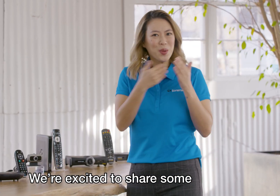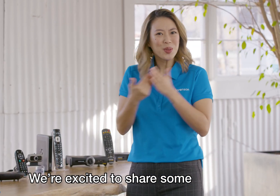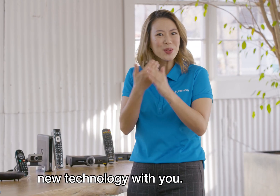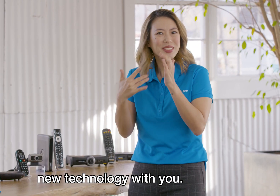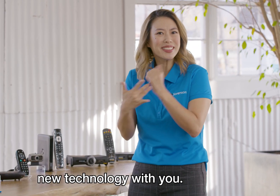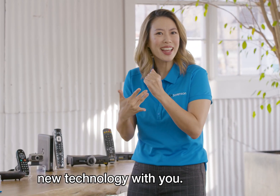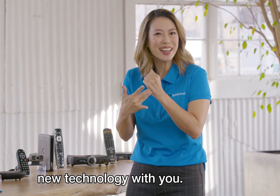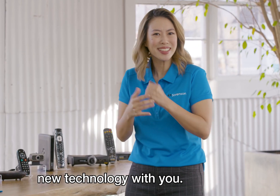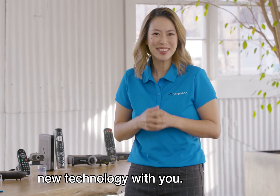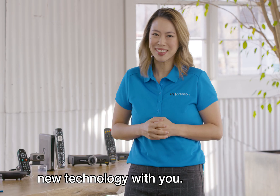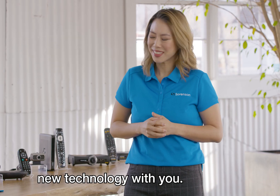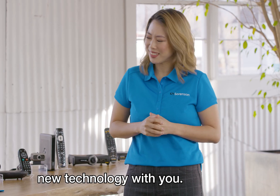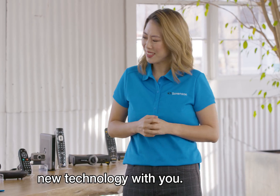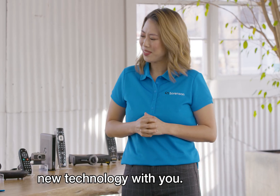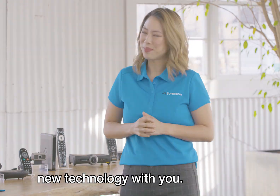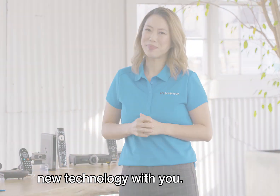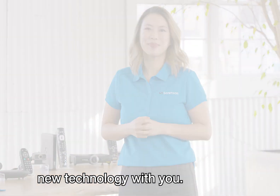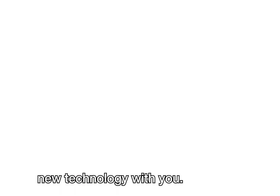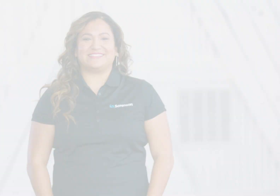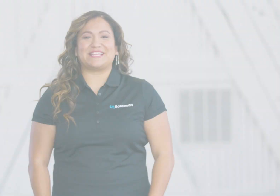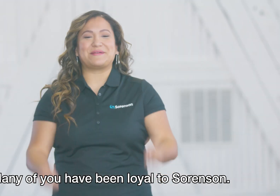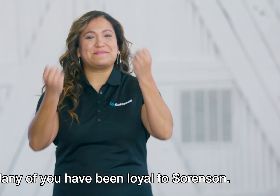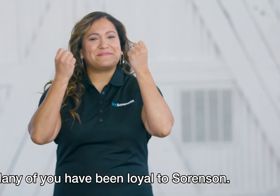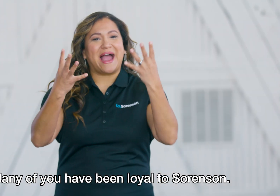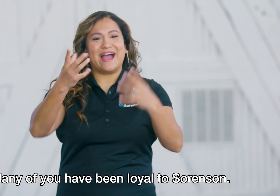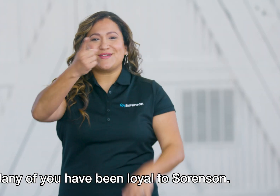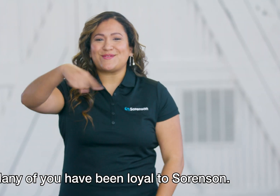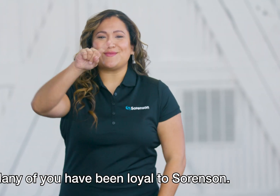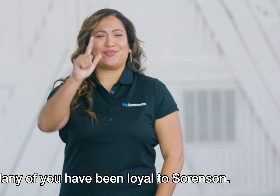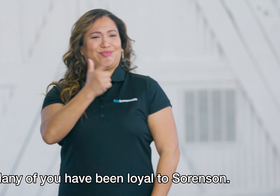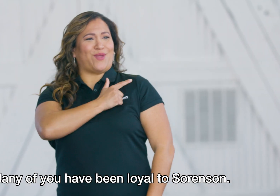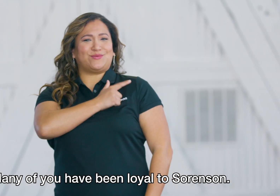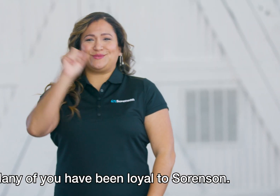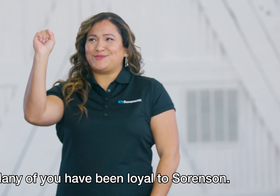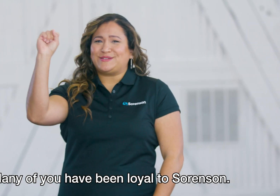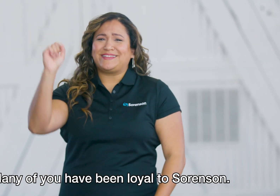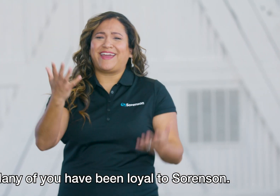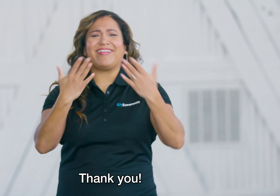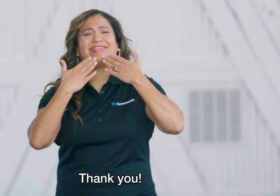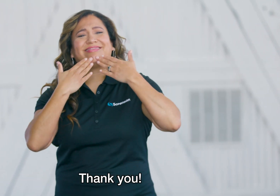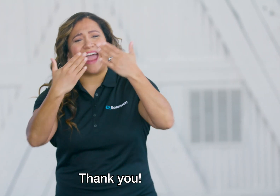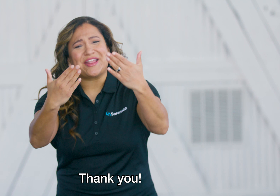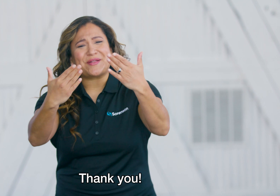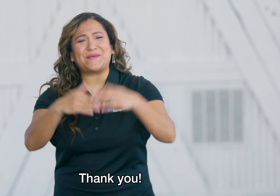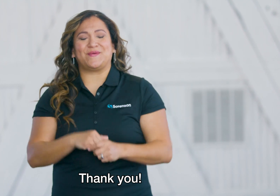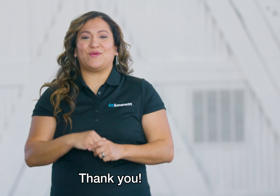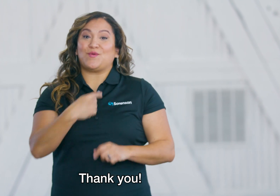share some new technology with you. Many of you have been loyal to Sorenson. Thank you.